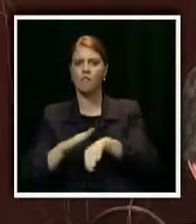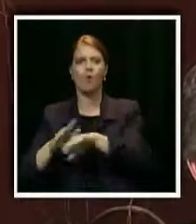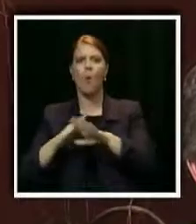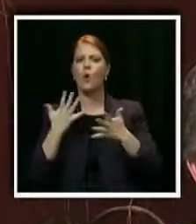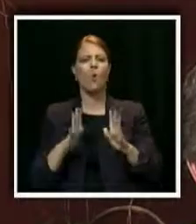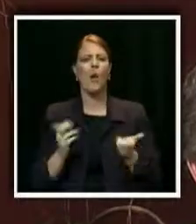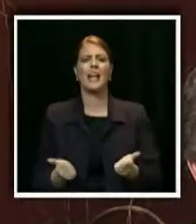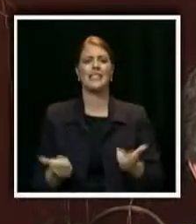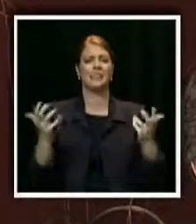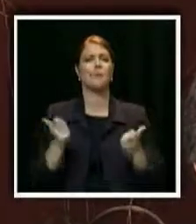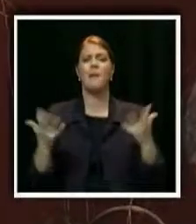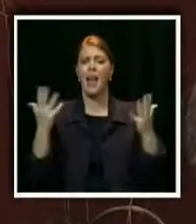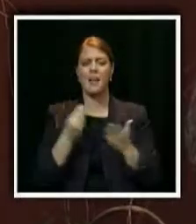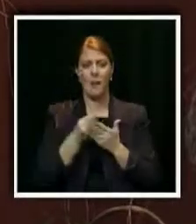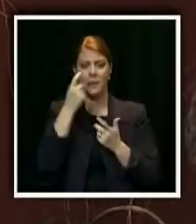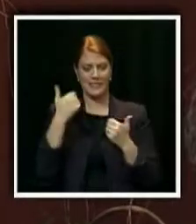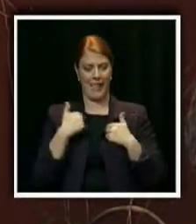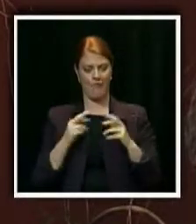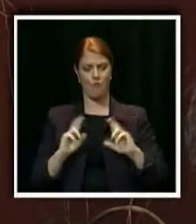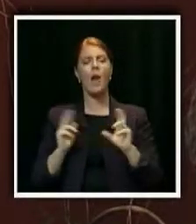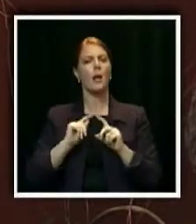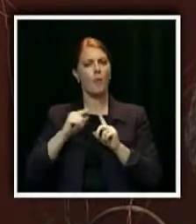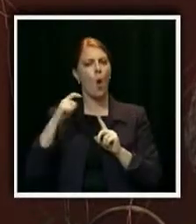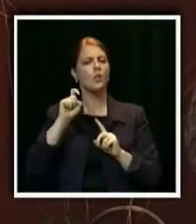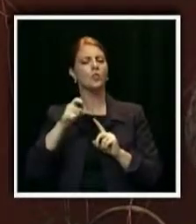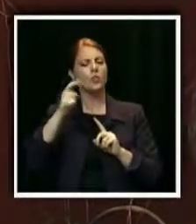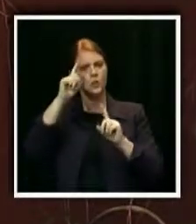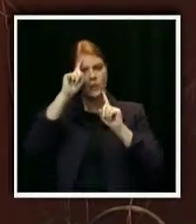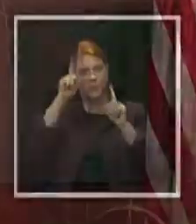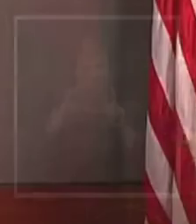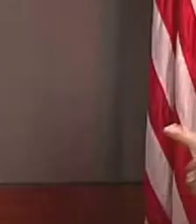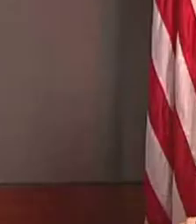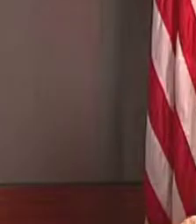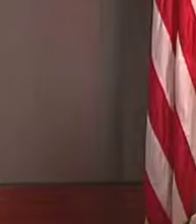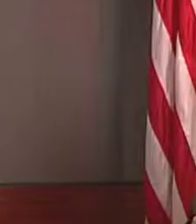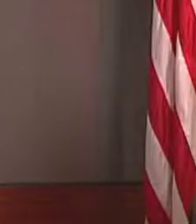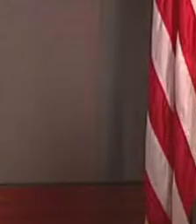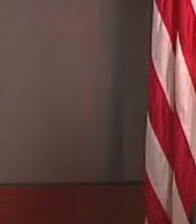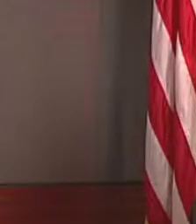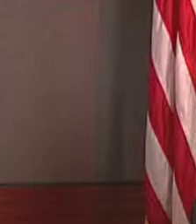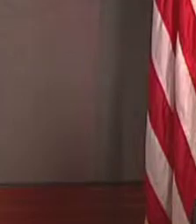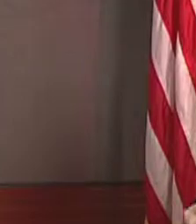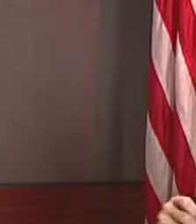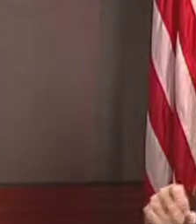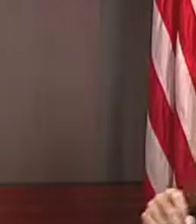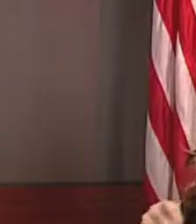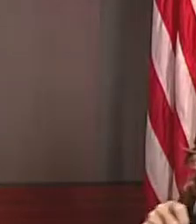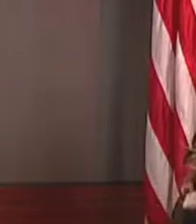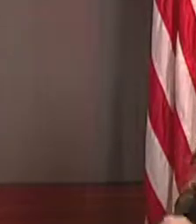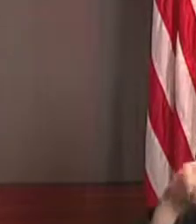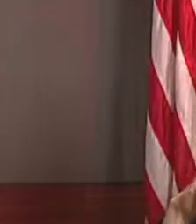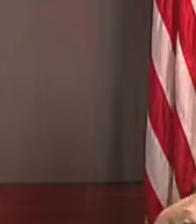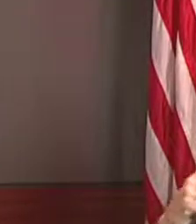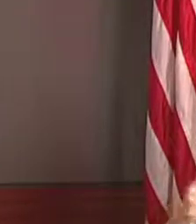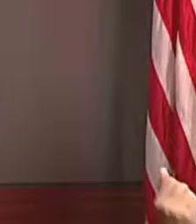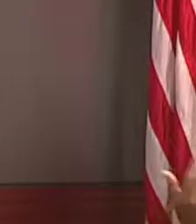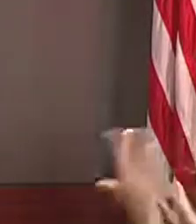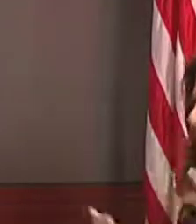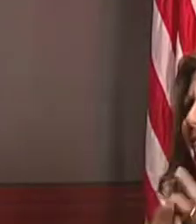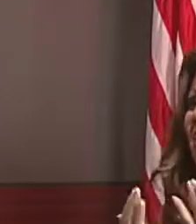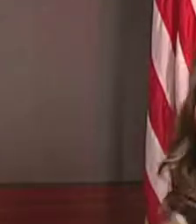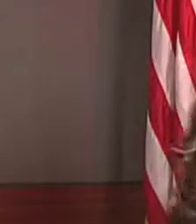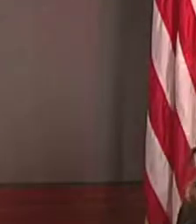spending spree, but to be very smart about how we manage our money. This year you faced gasoline interruptions,